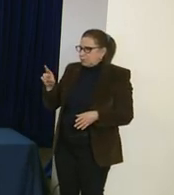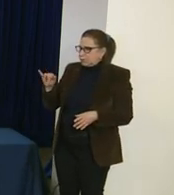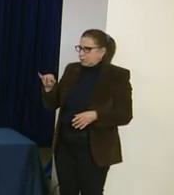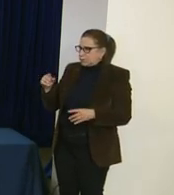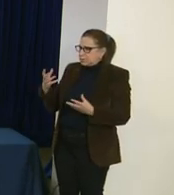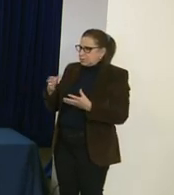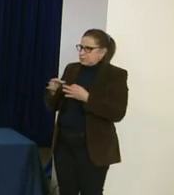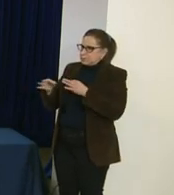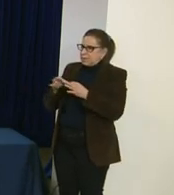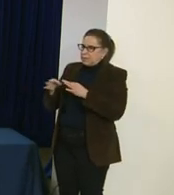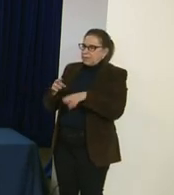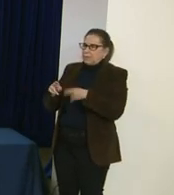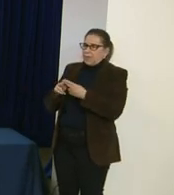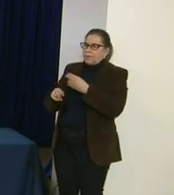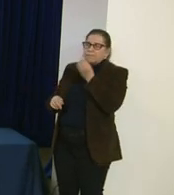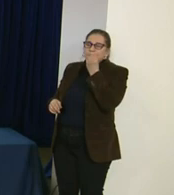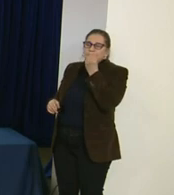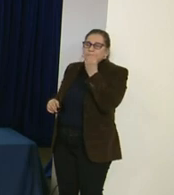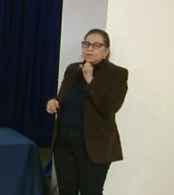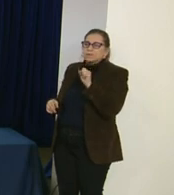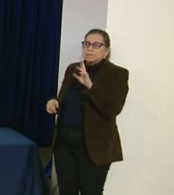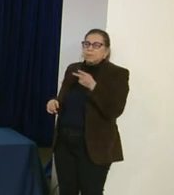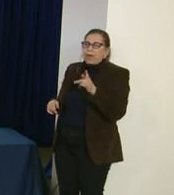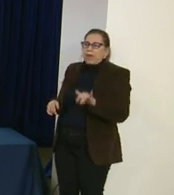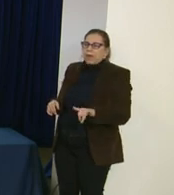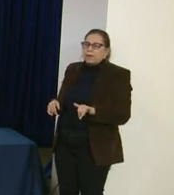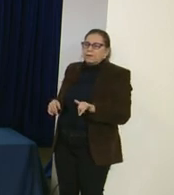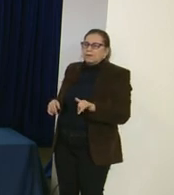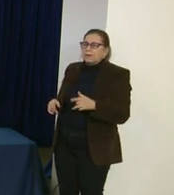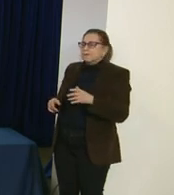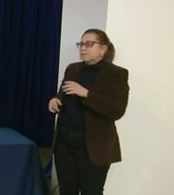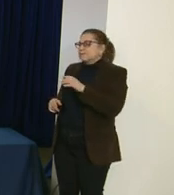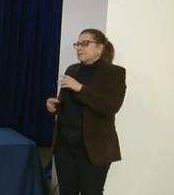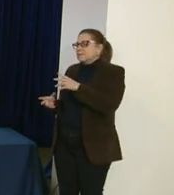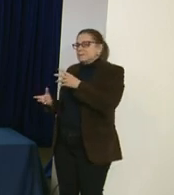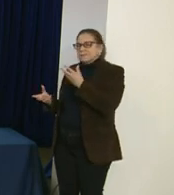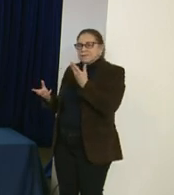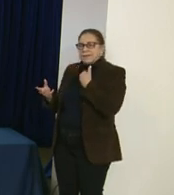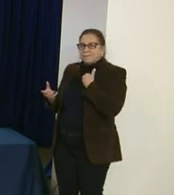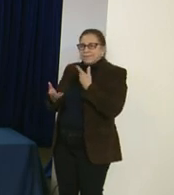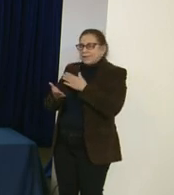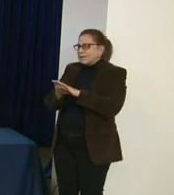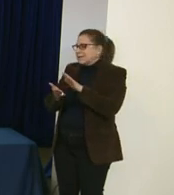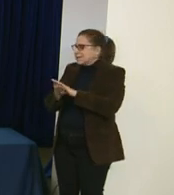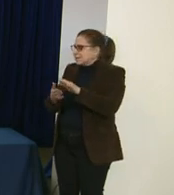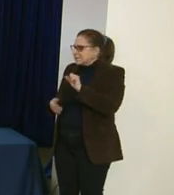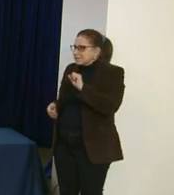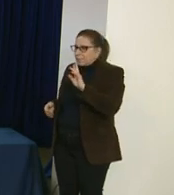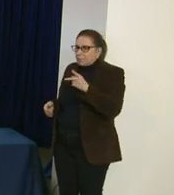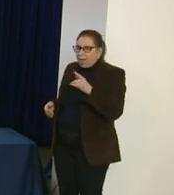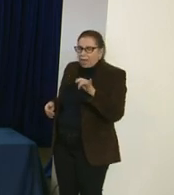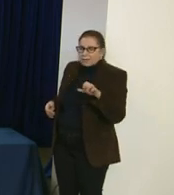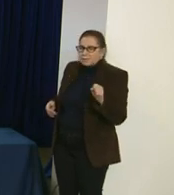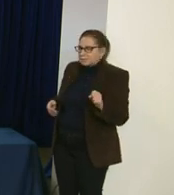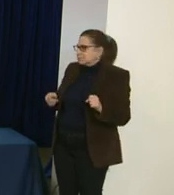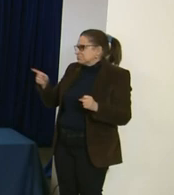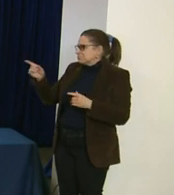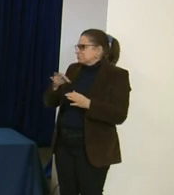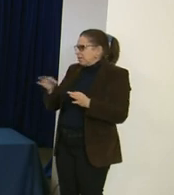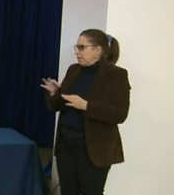and about other cleaning supplies. And I think that's what you're referring to as well. Thank you,